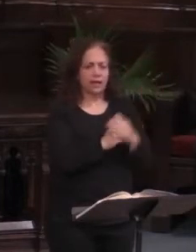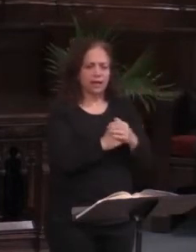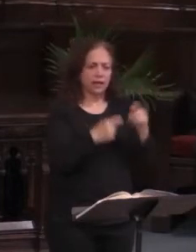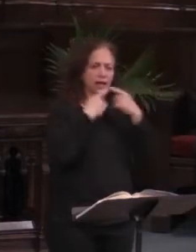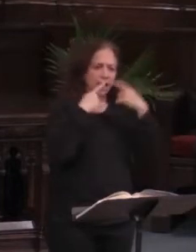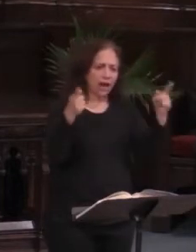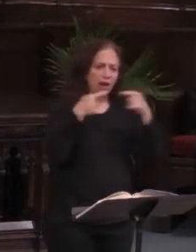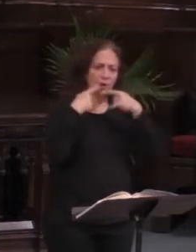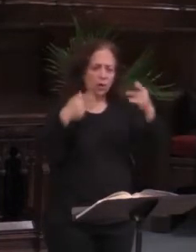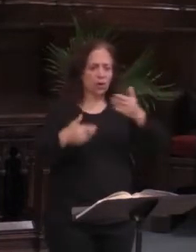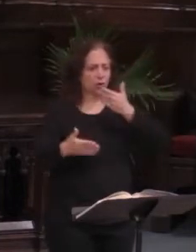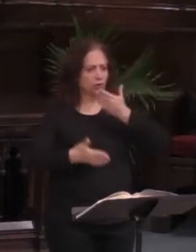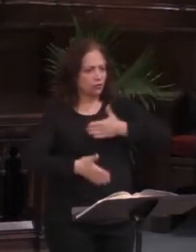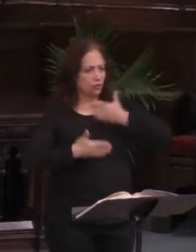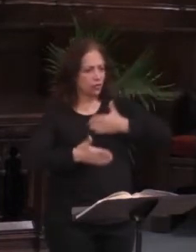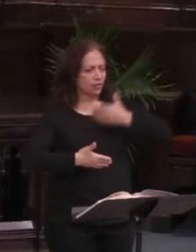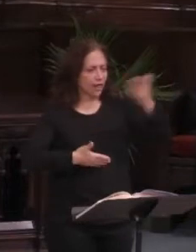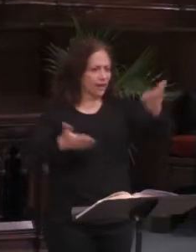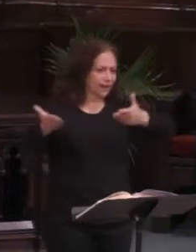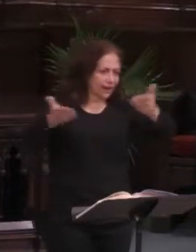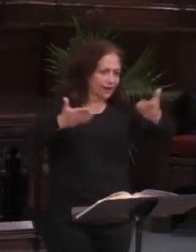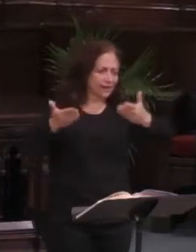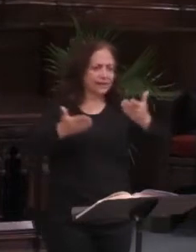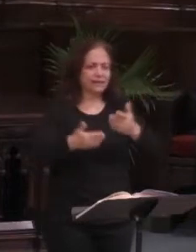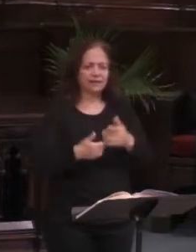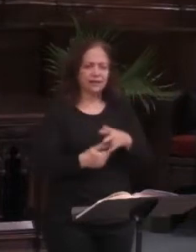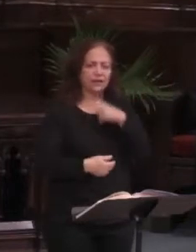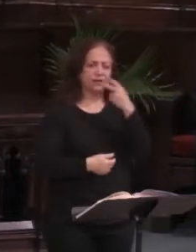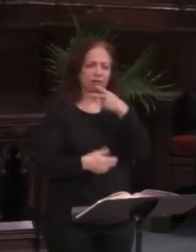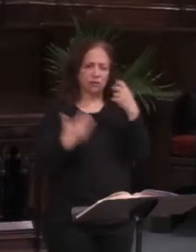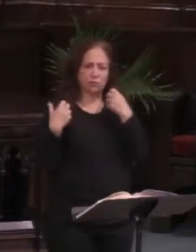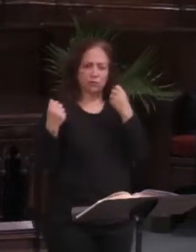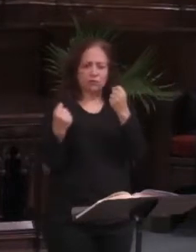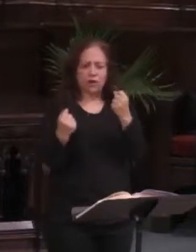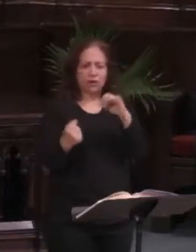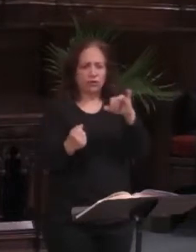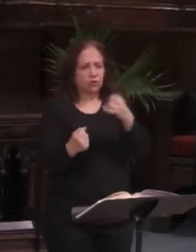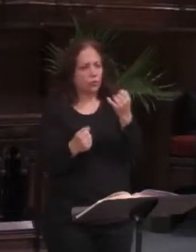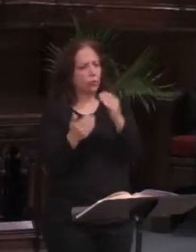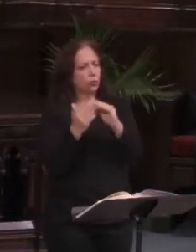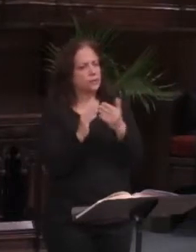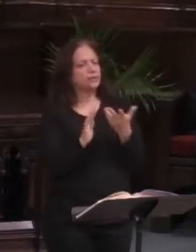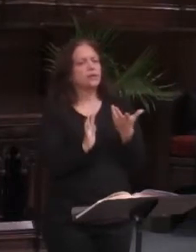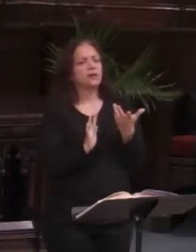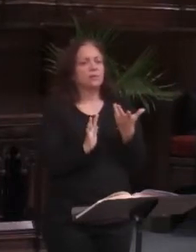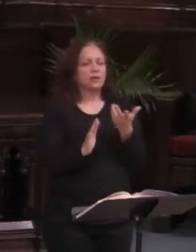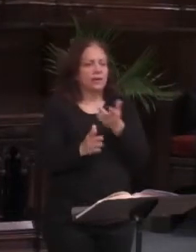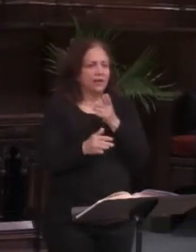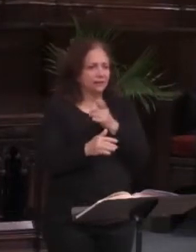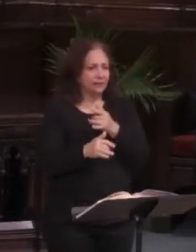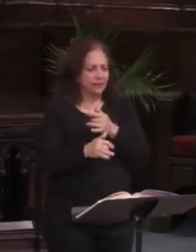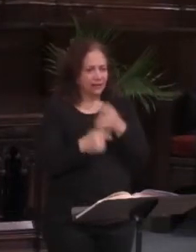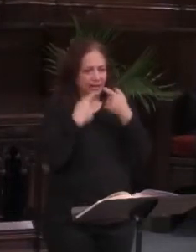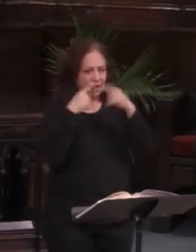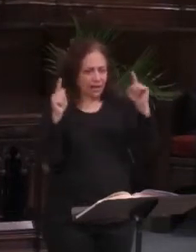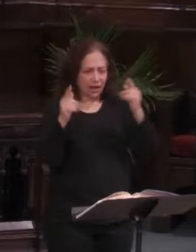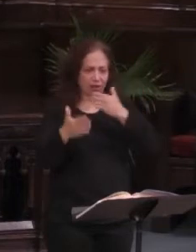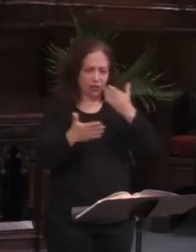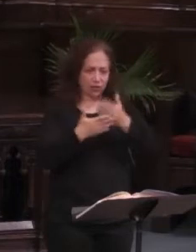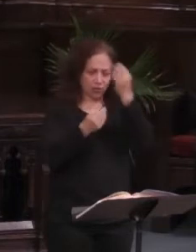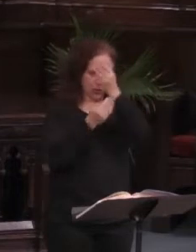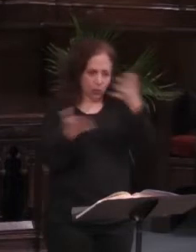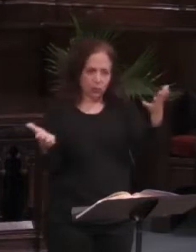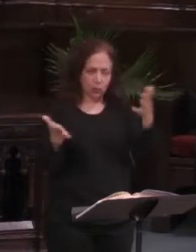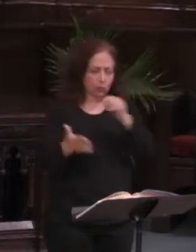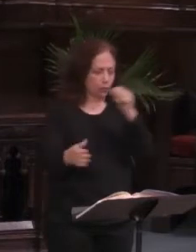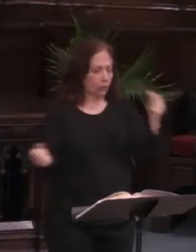tidings. Lift up your voice with strength, O Jerusalem, herald of good tidings. Lift it up. Do not